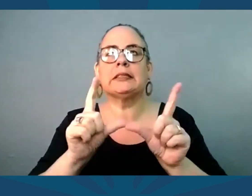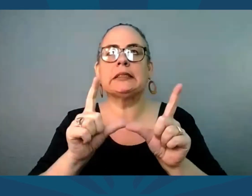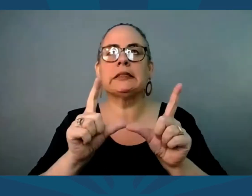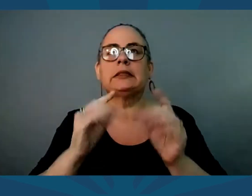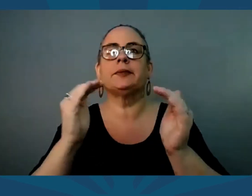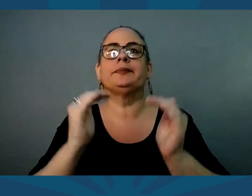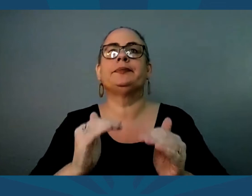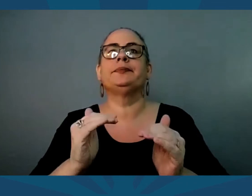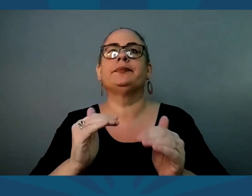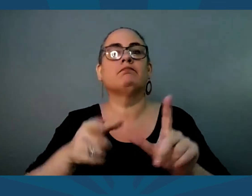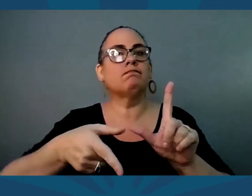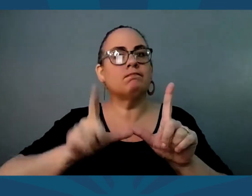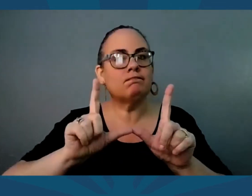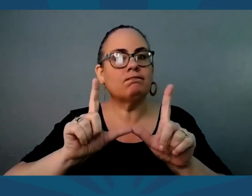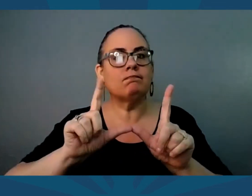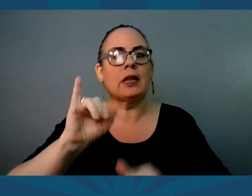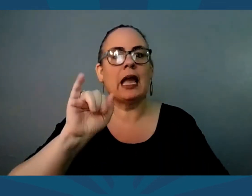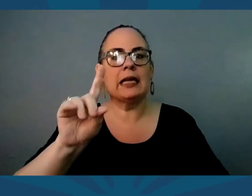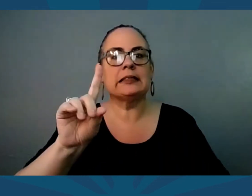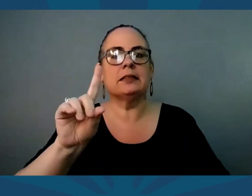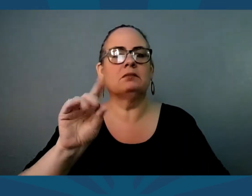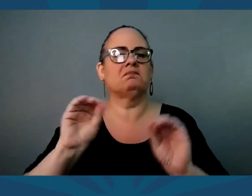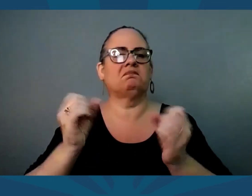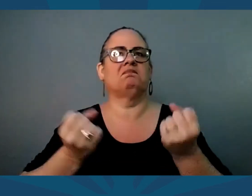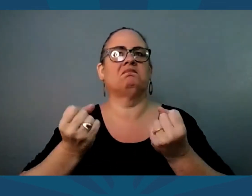valid Arizona driver's license.